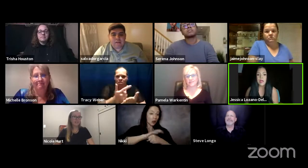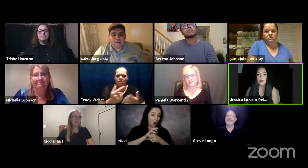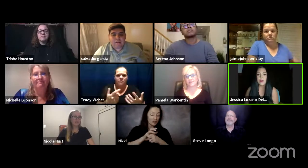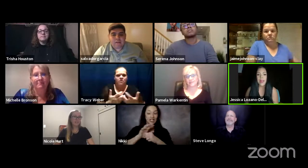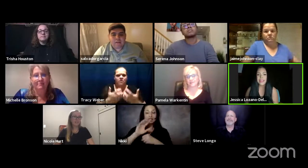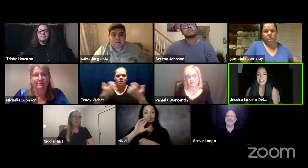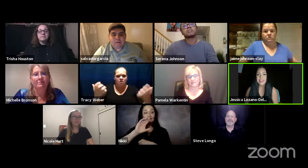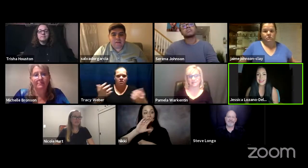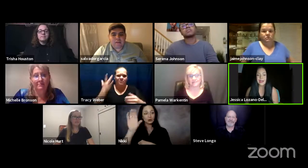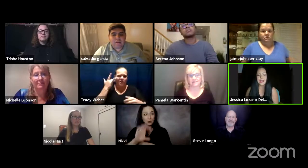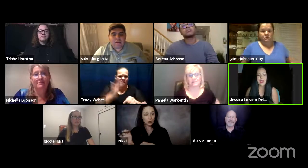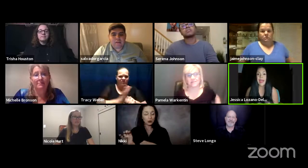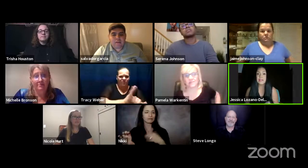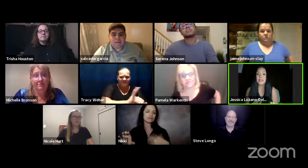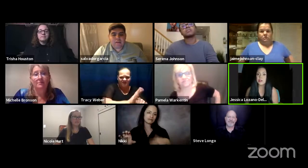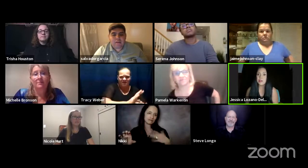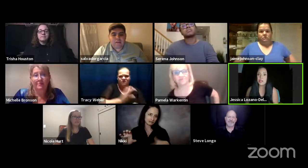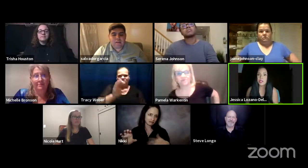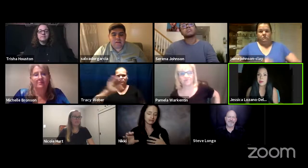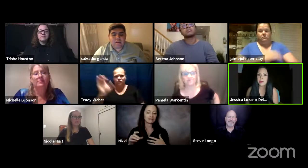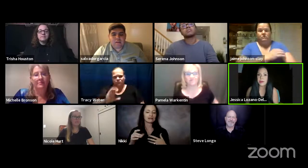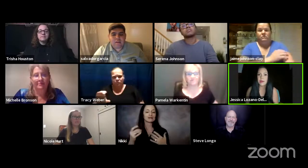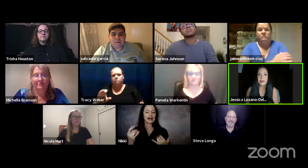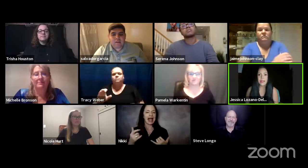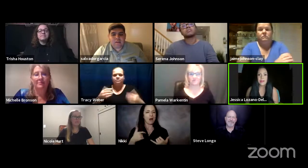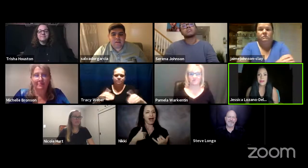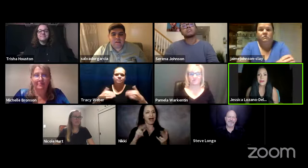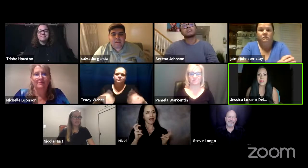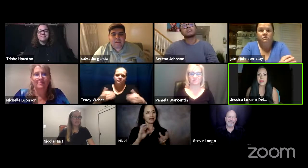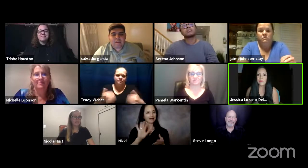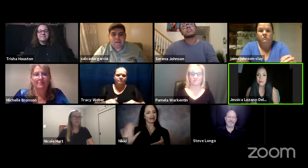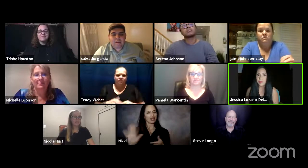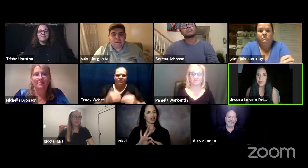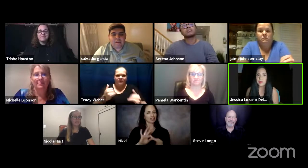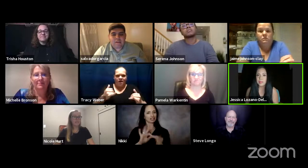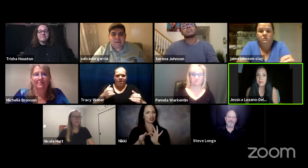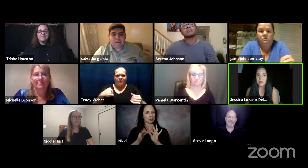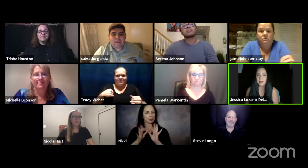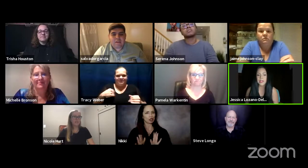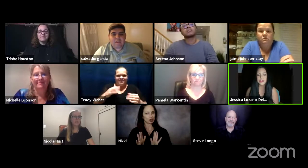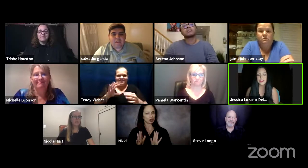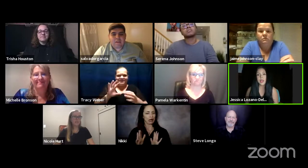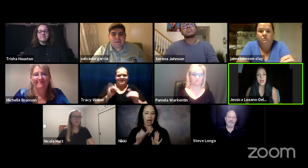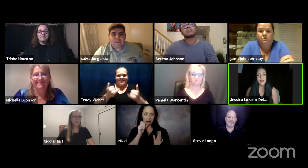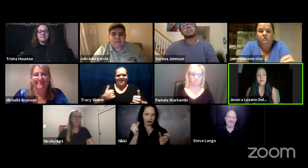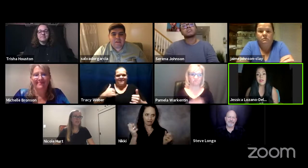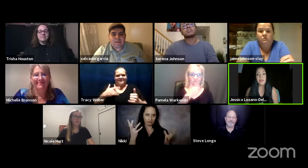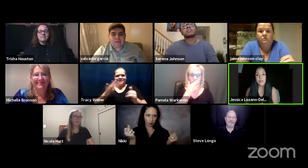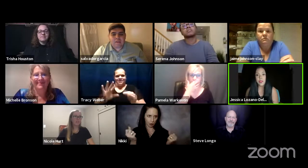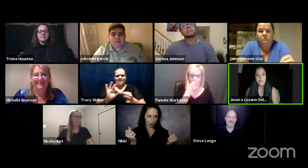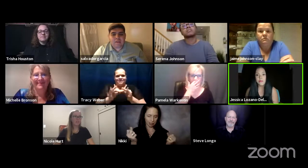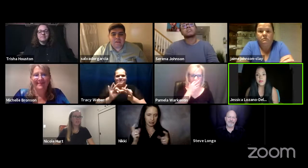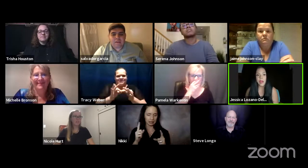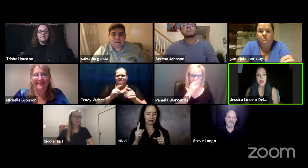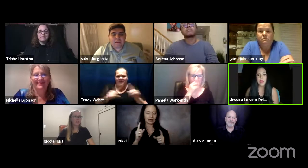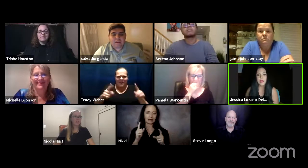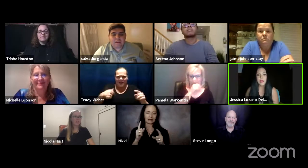now I actually act as their interpreter, even though I'm not fluent in sign language. And I'm very thankful that I